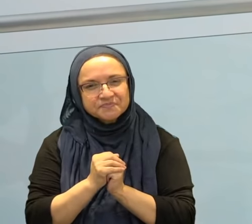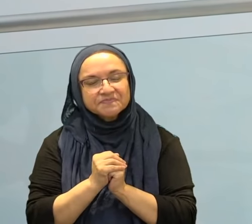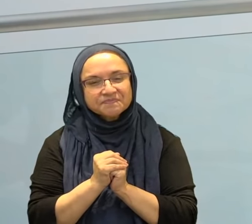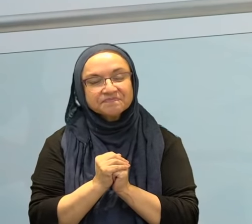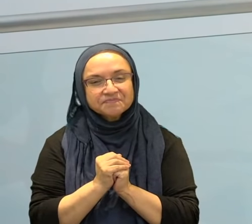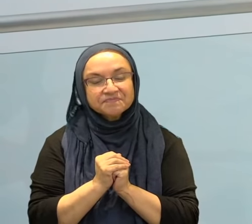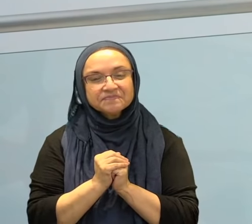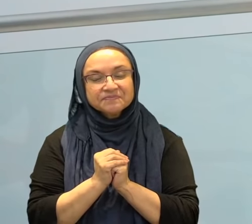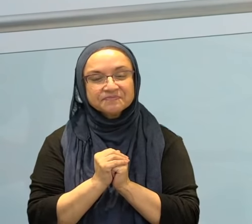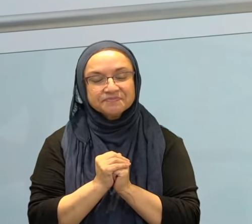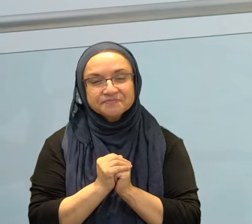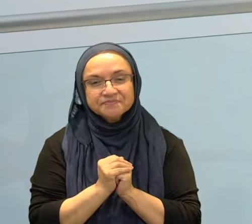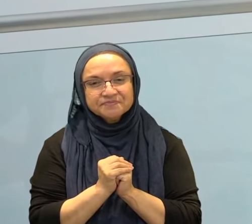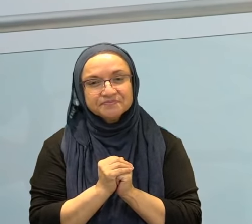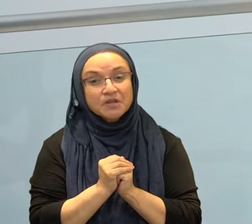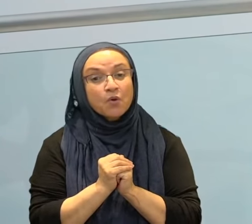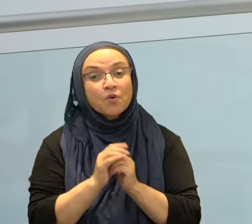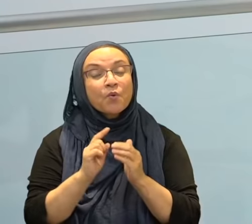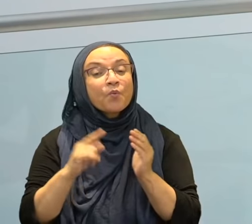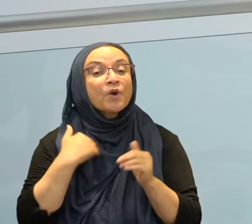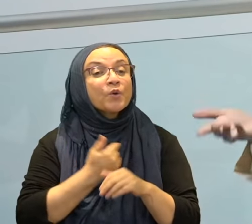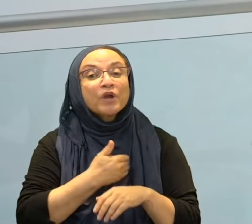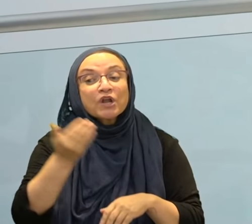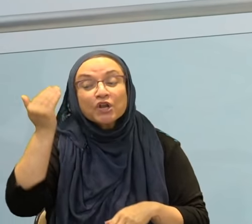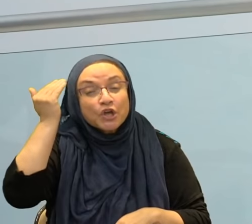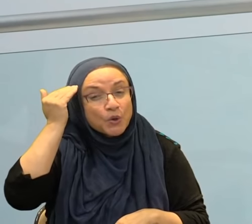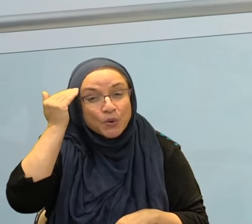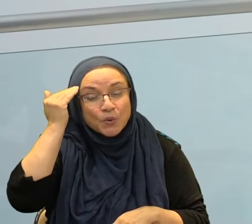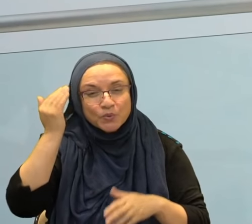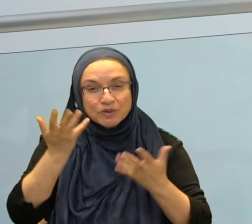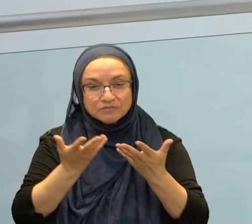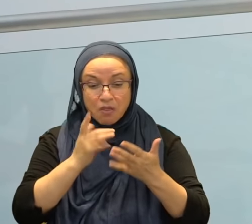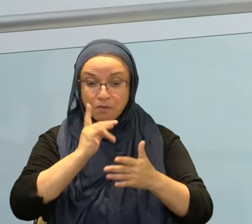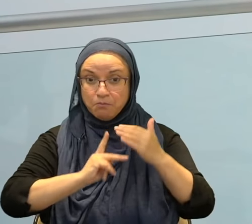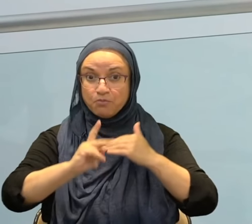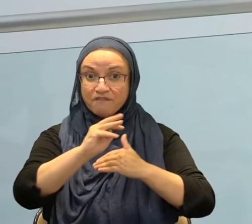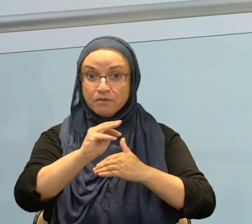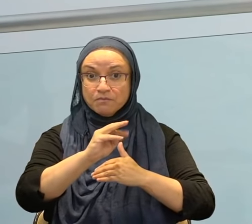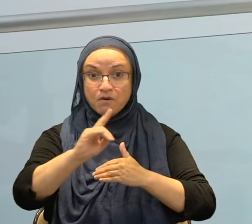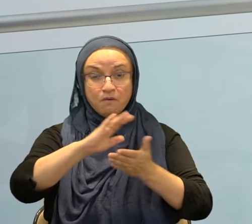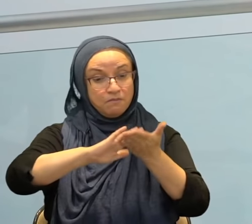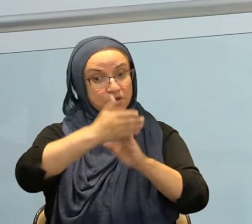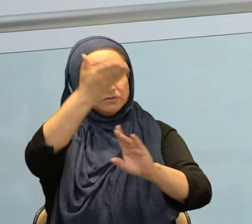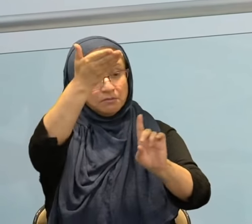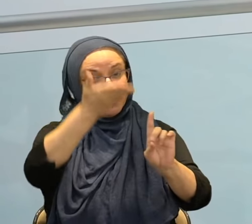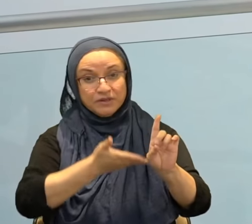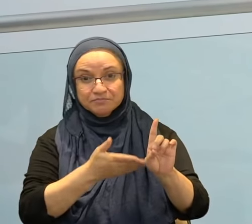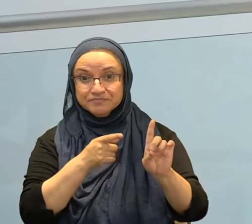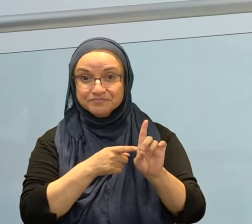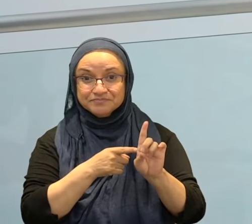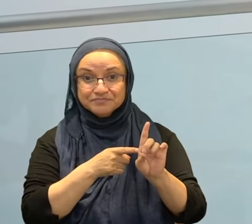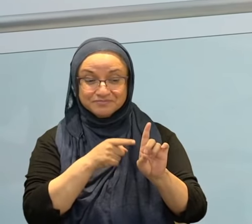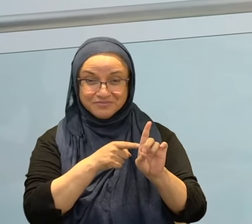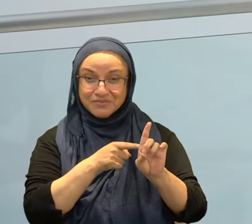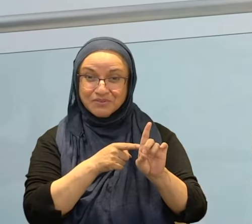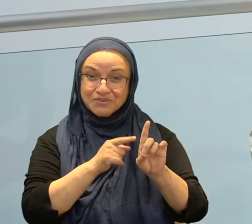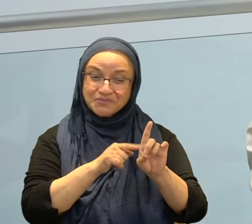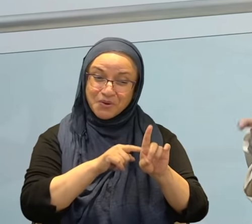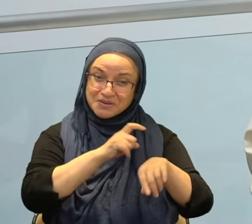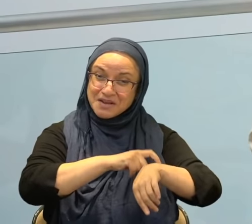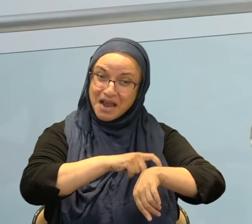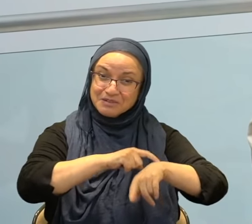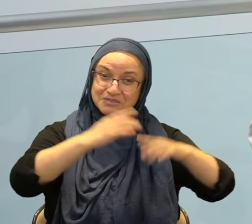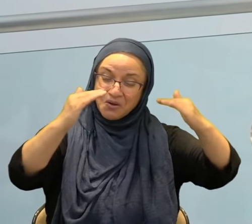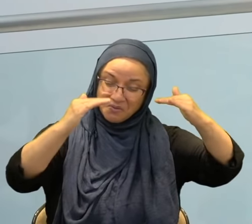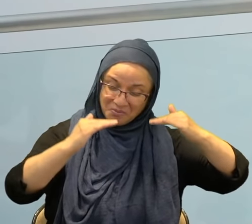which we know was the lowest point of the prophet sallallahu alaihi wasallam because he said so hurt more because the prophet sallall alaihi wasallam did